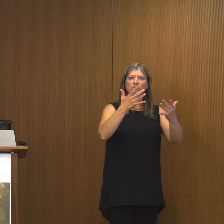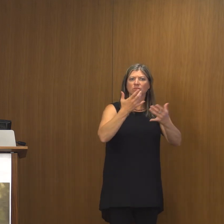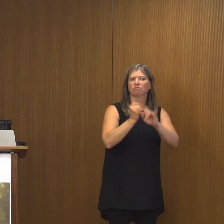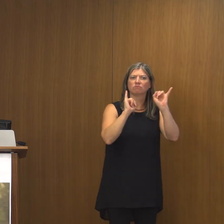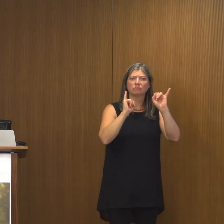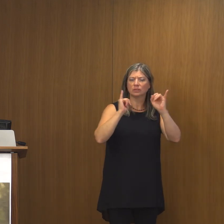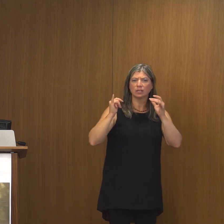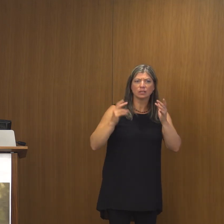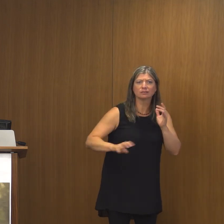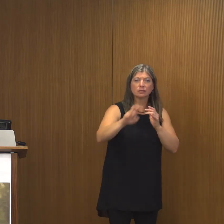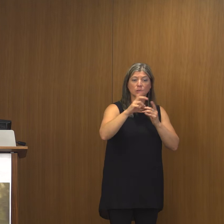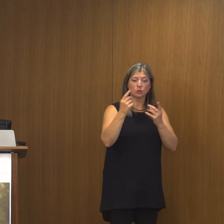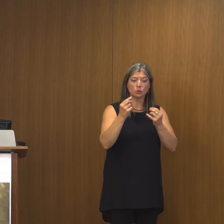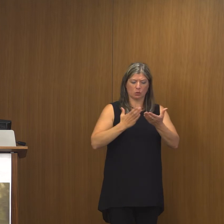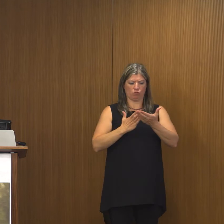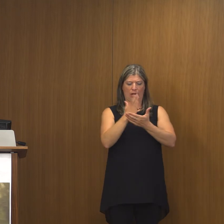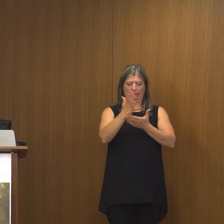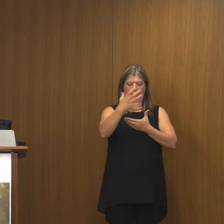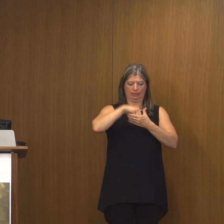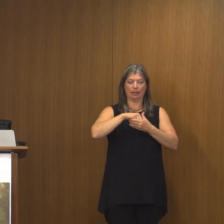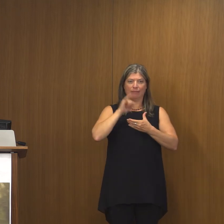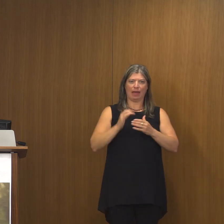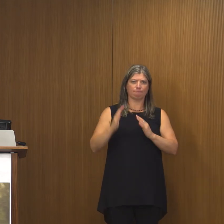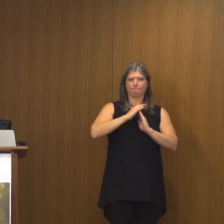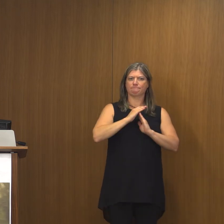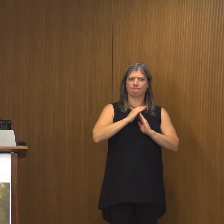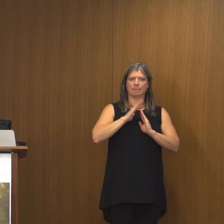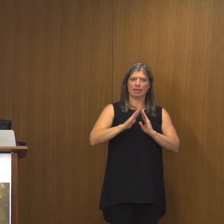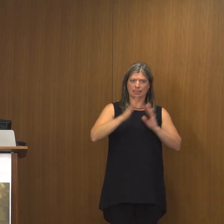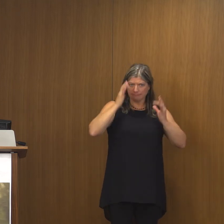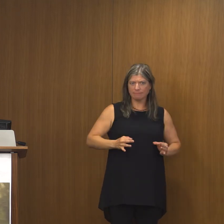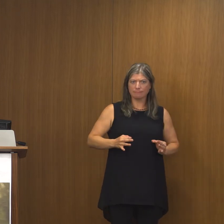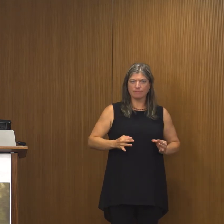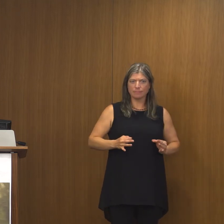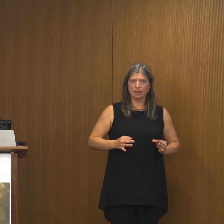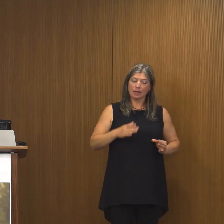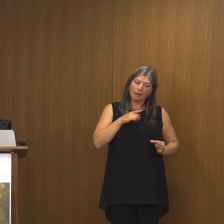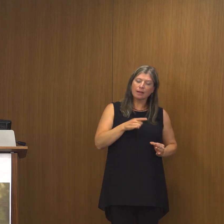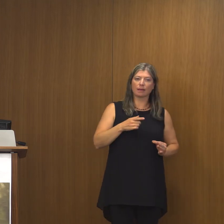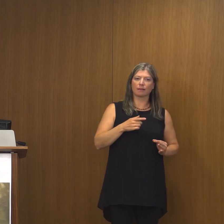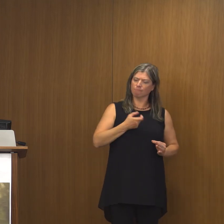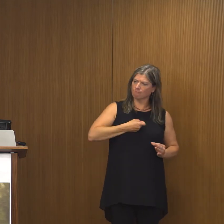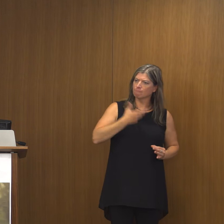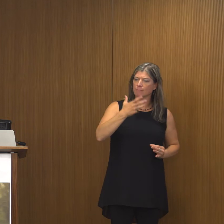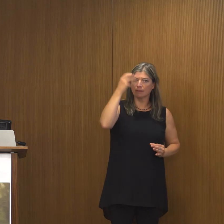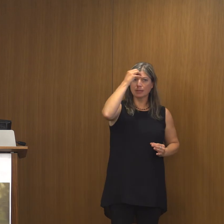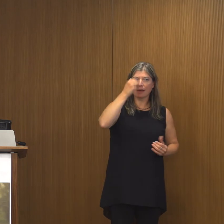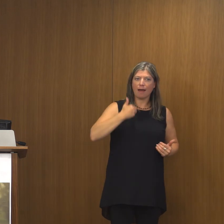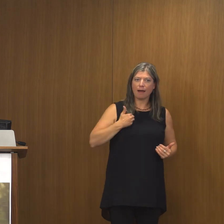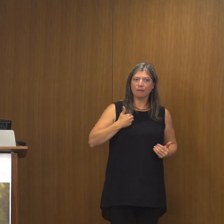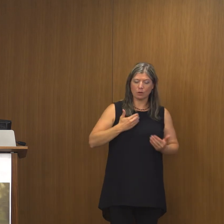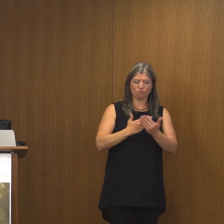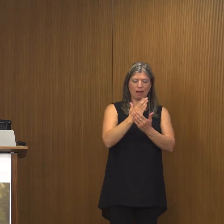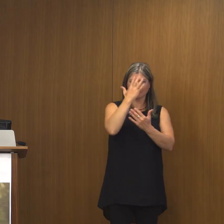wanted to emphasize that having a voice, regardless of the resources that you need to have a voice, and having the